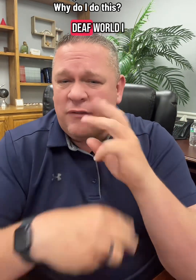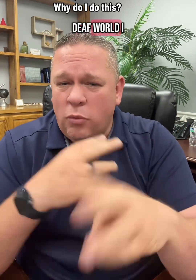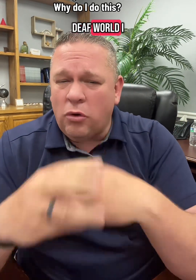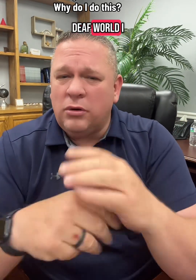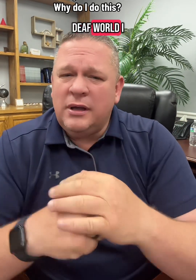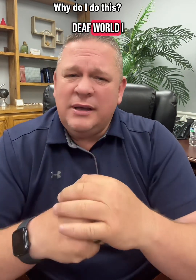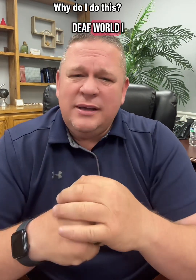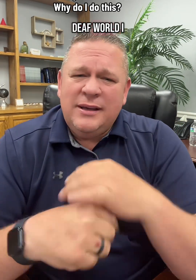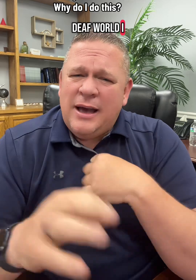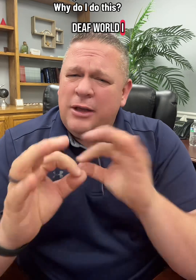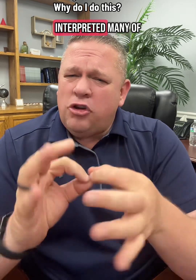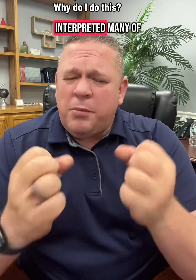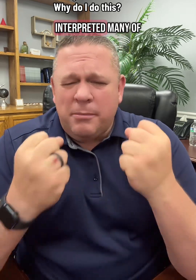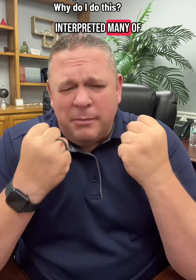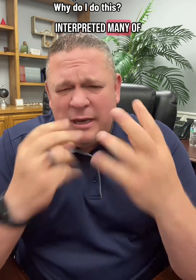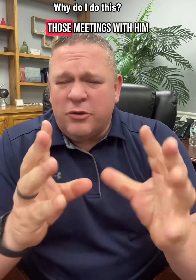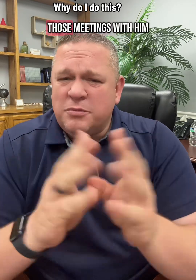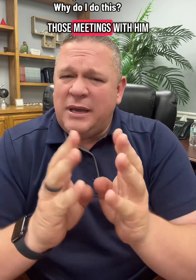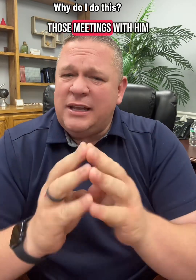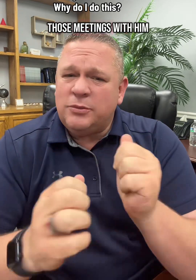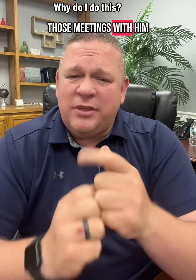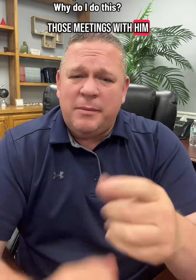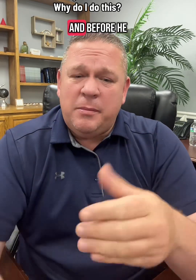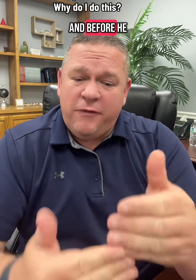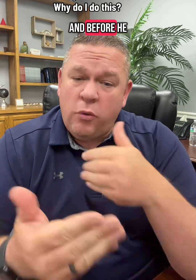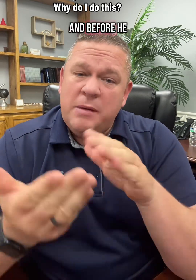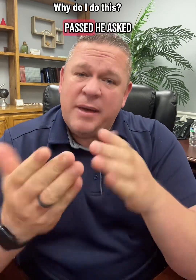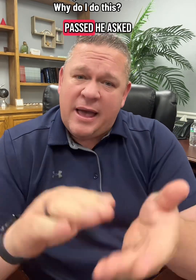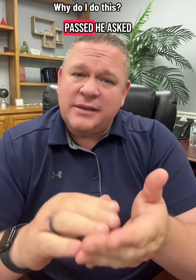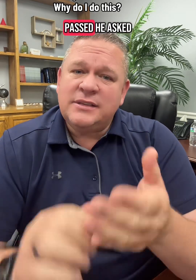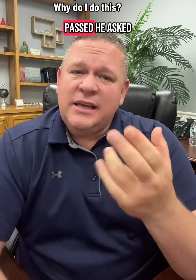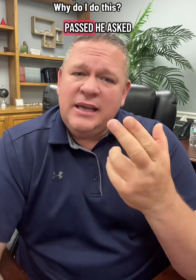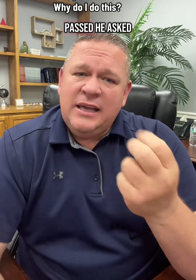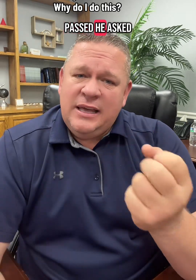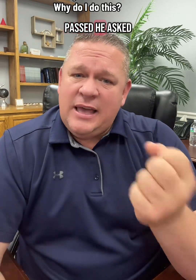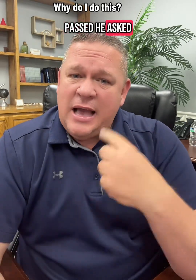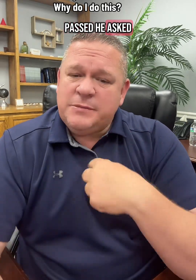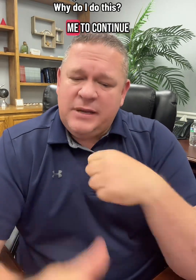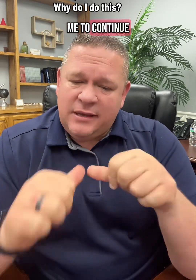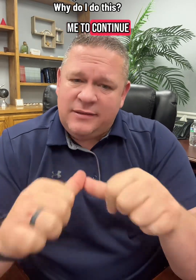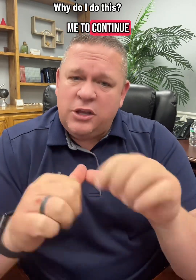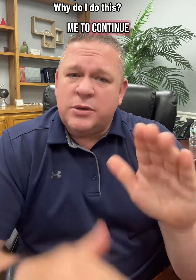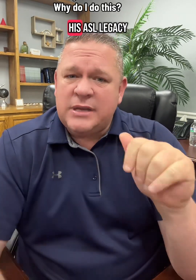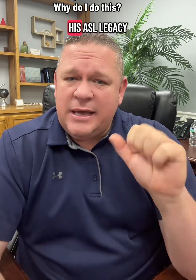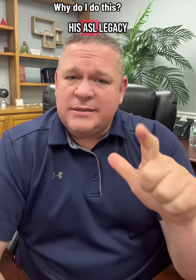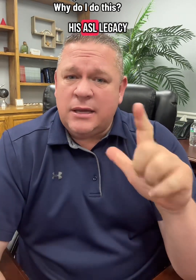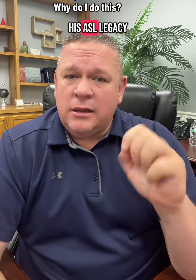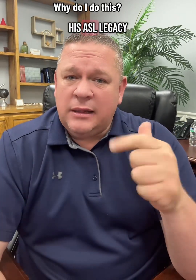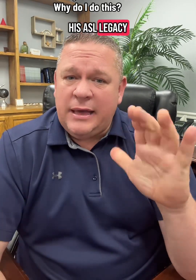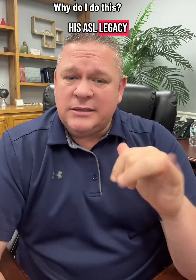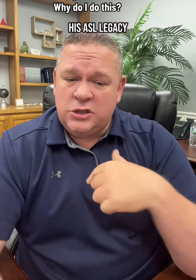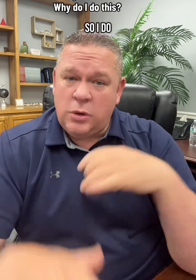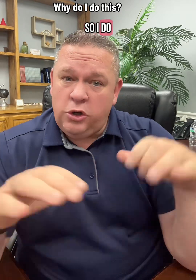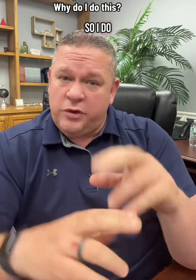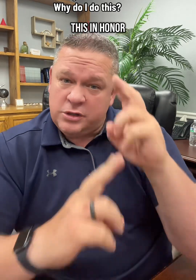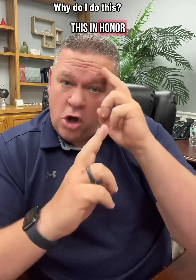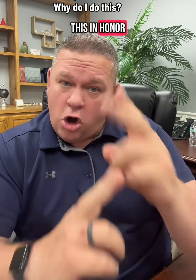world. I interpreted many of those meetings with him, and before he passed, he asked me to continue his ASL legacy. So I do this in honor of